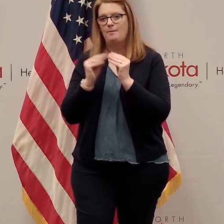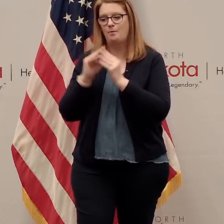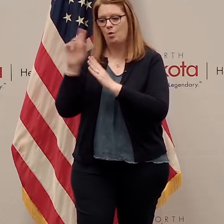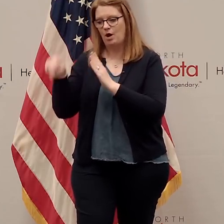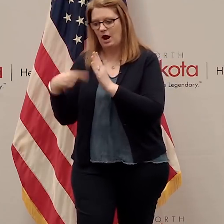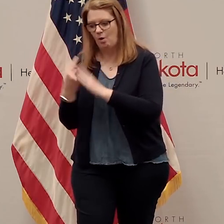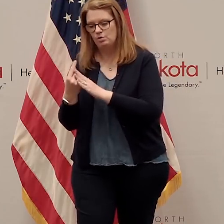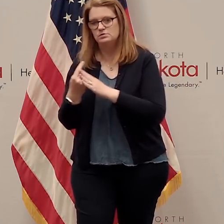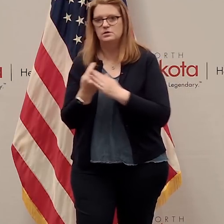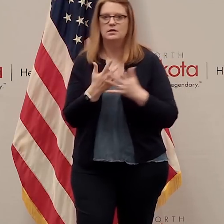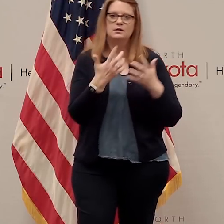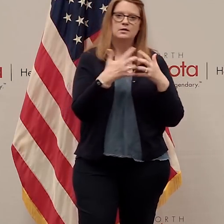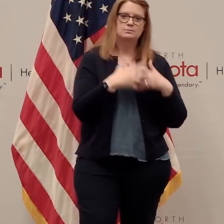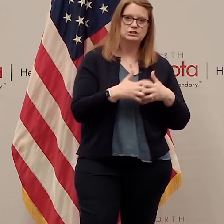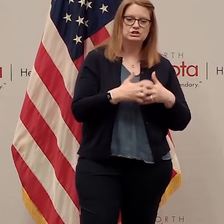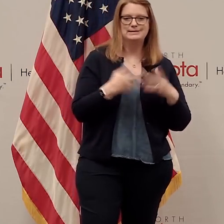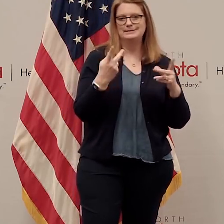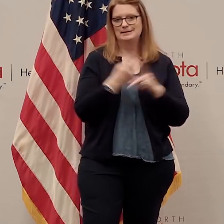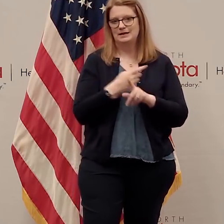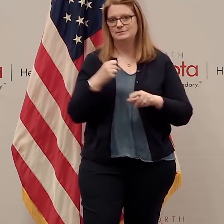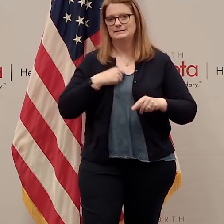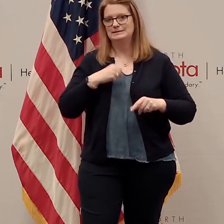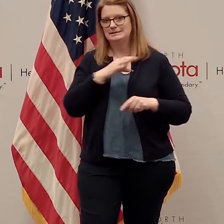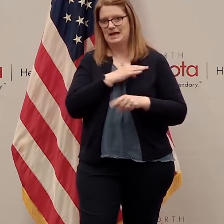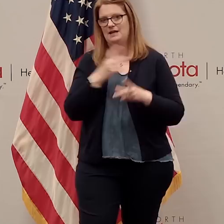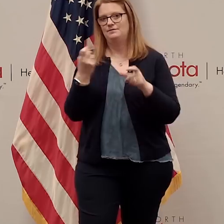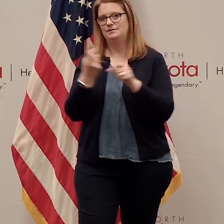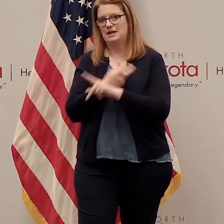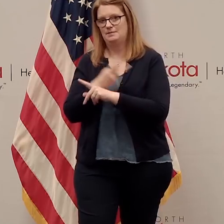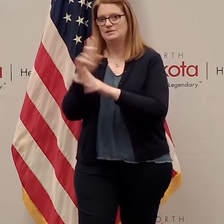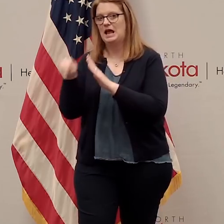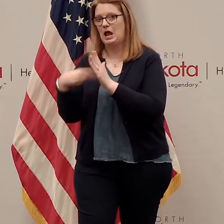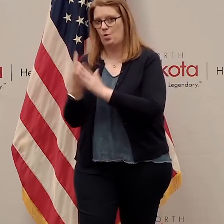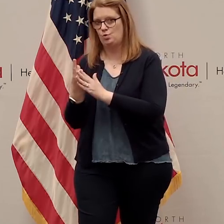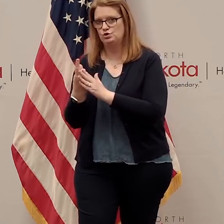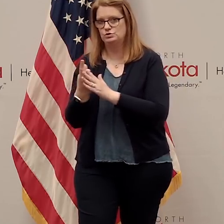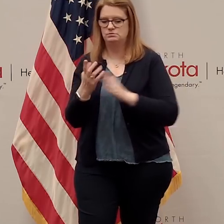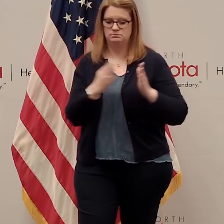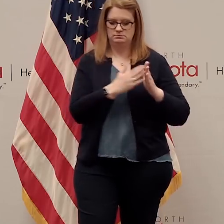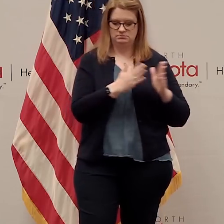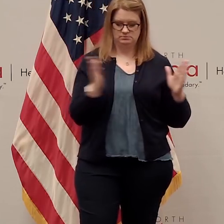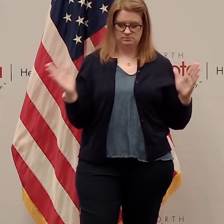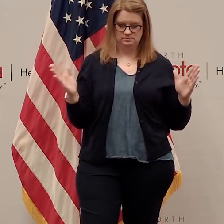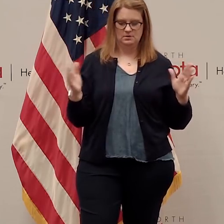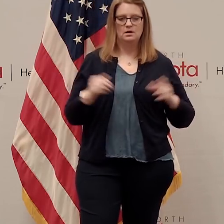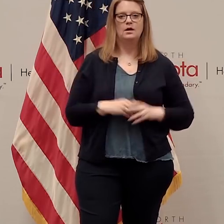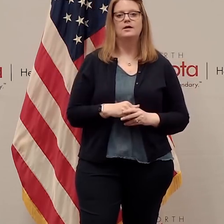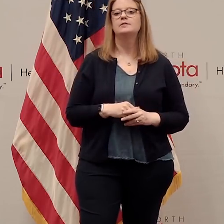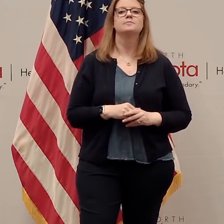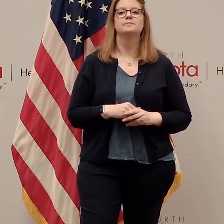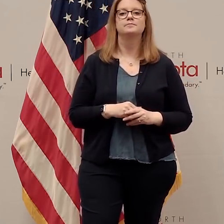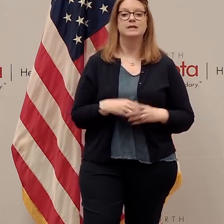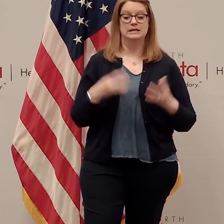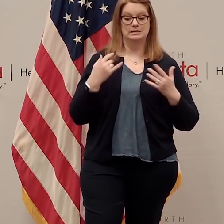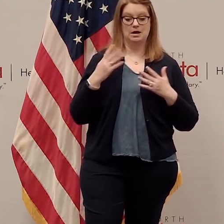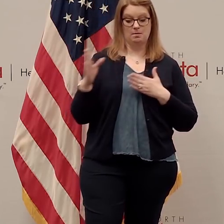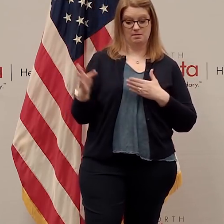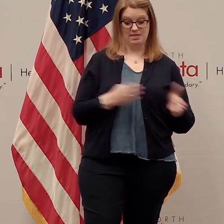machines times staffing times hours, and the plan that we have in